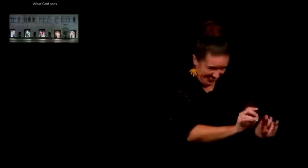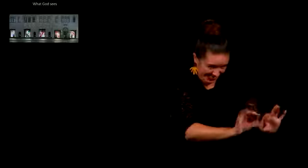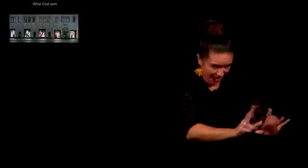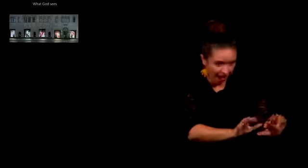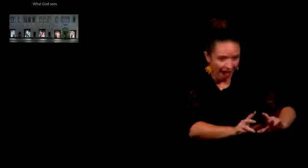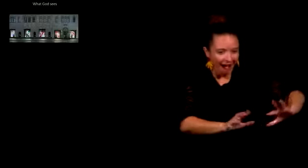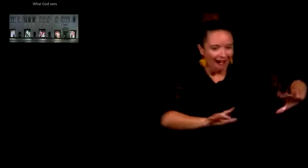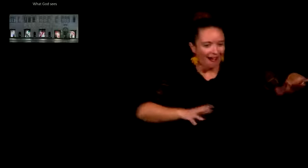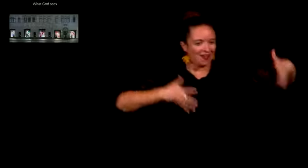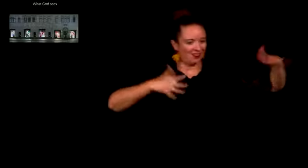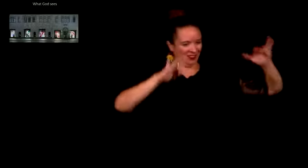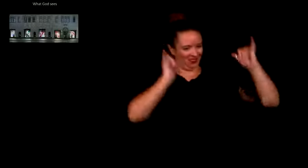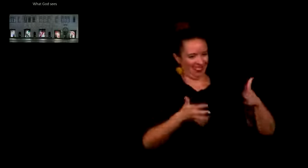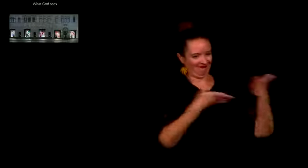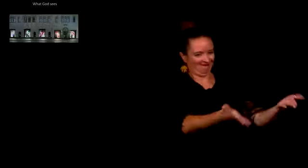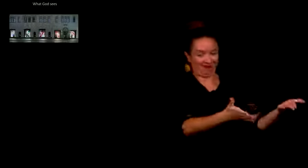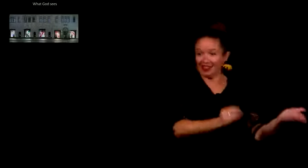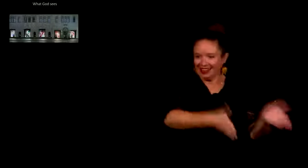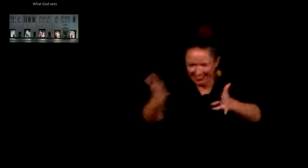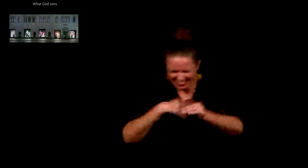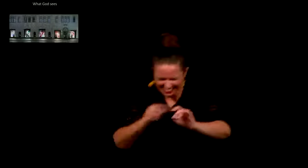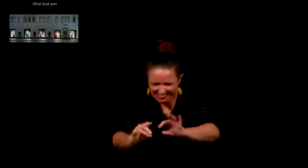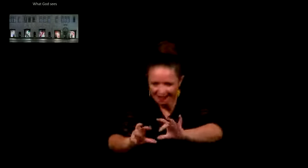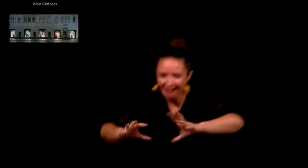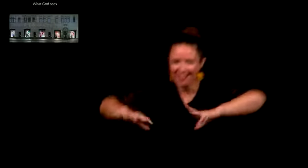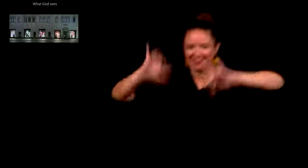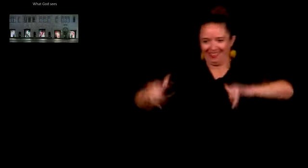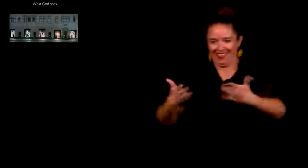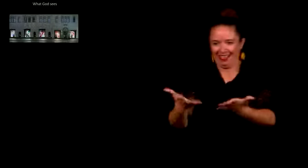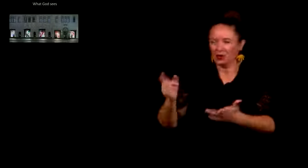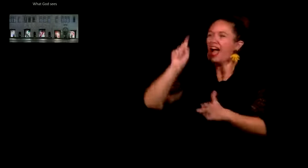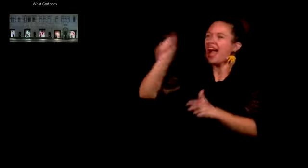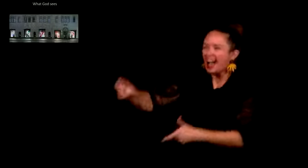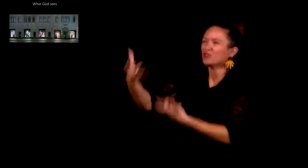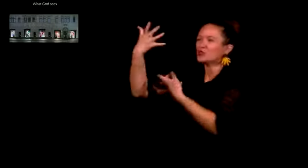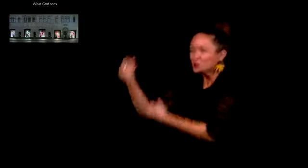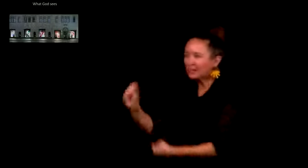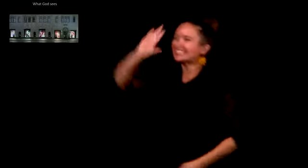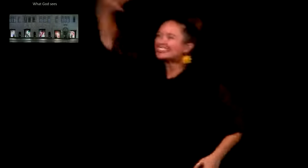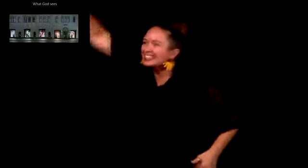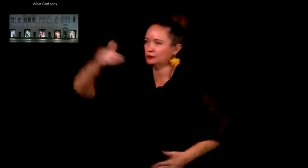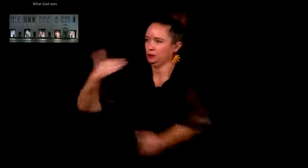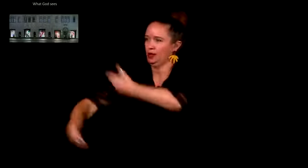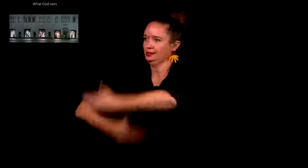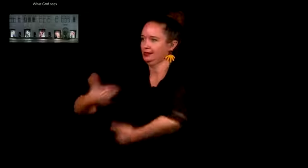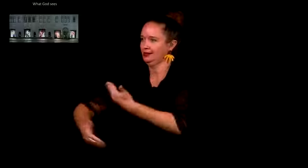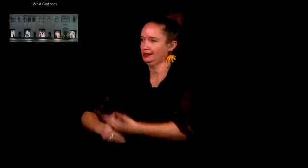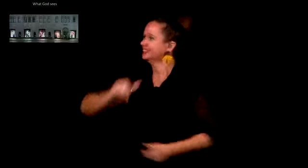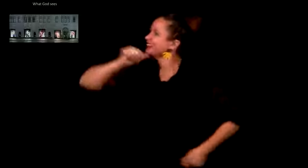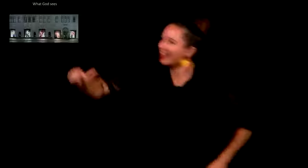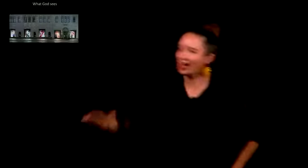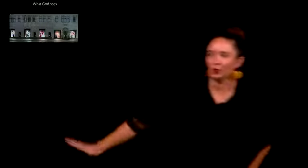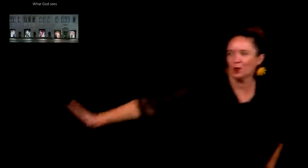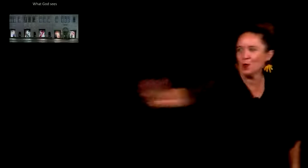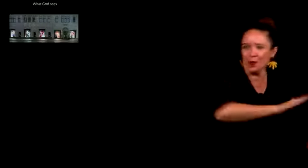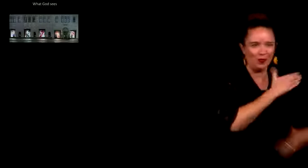You know, we don't see the process, the creating of the picture, the pinning the tool together.